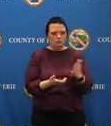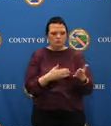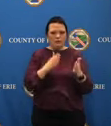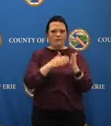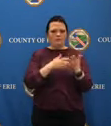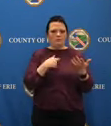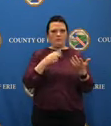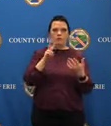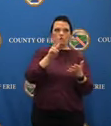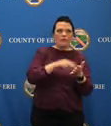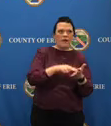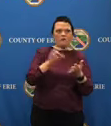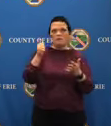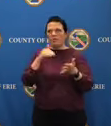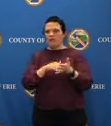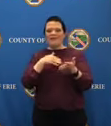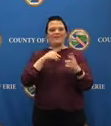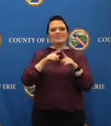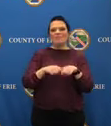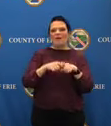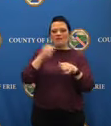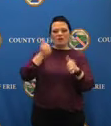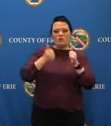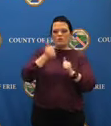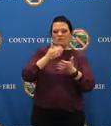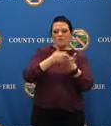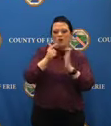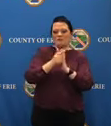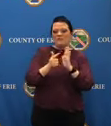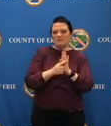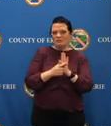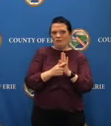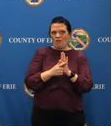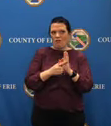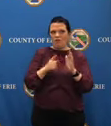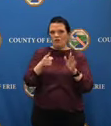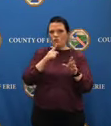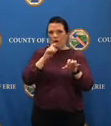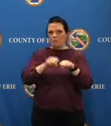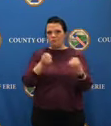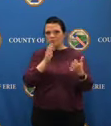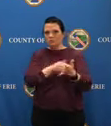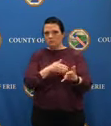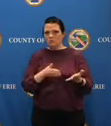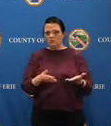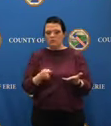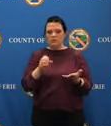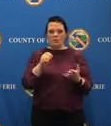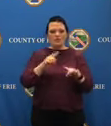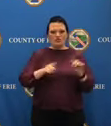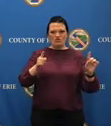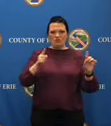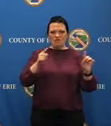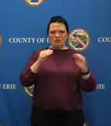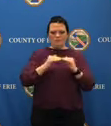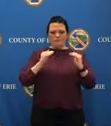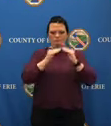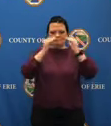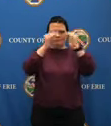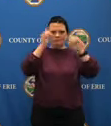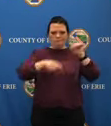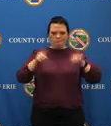about $2,000 fine. It depends on what part of the law is being imposed. So there's different gradients that can be in place